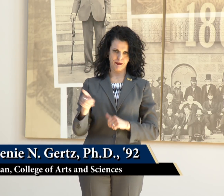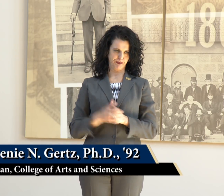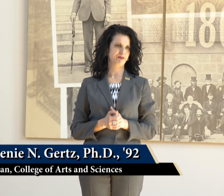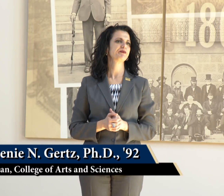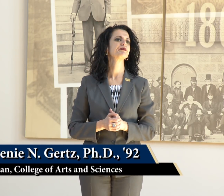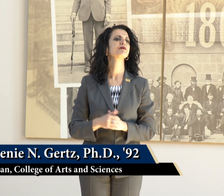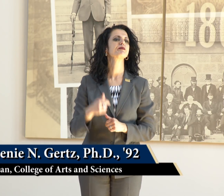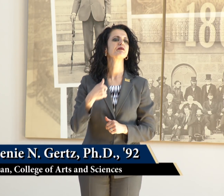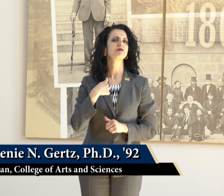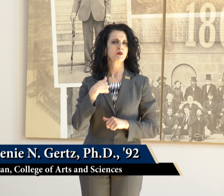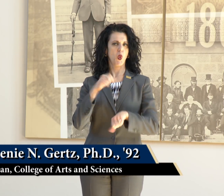I am Jeannie Gertz,